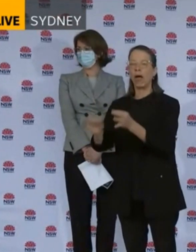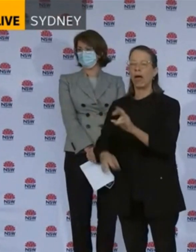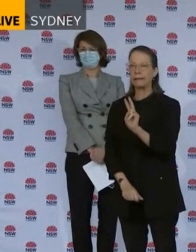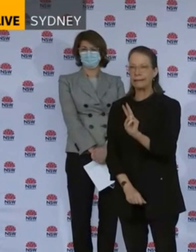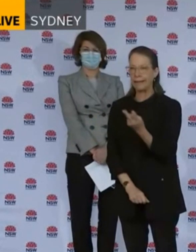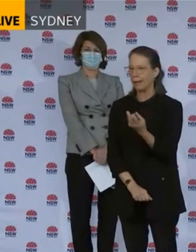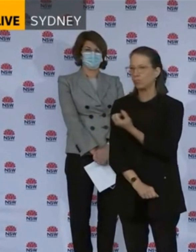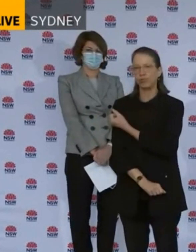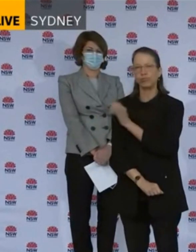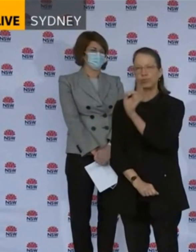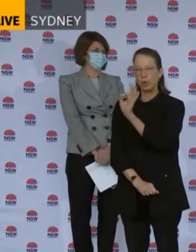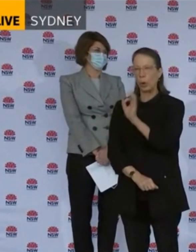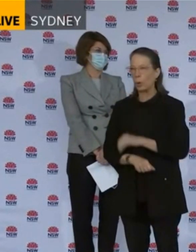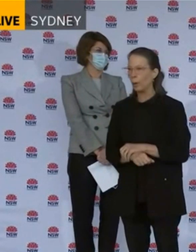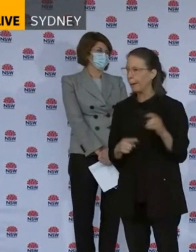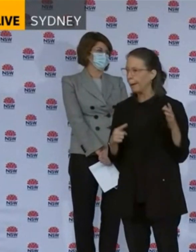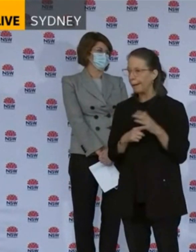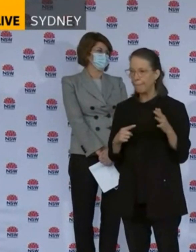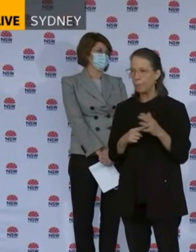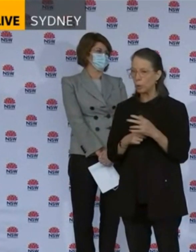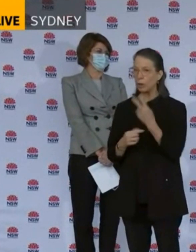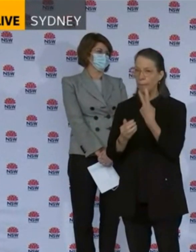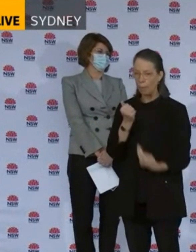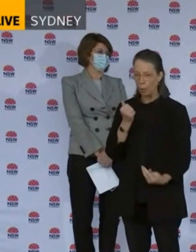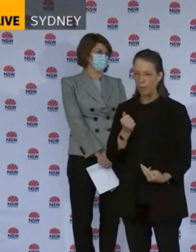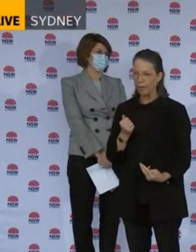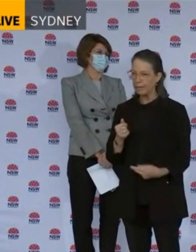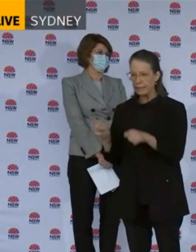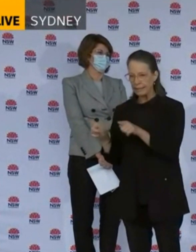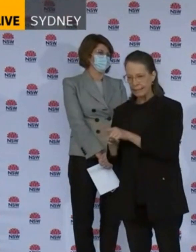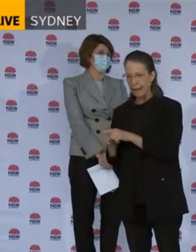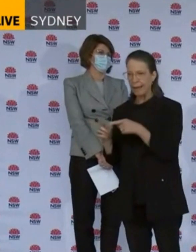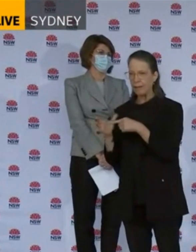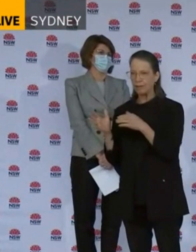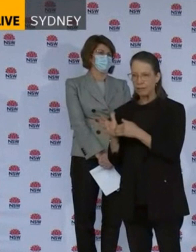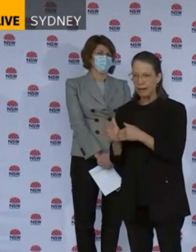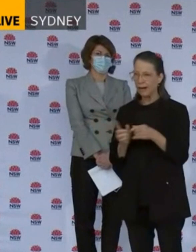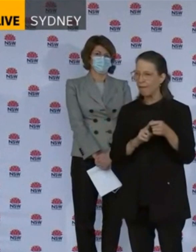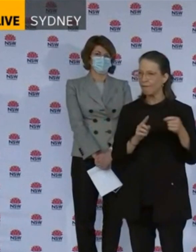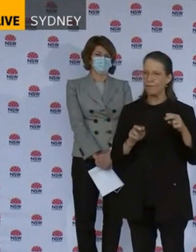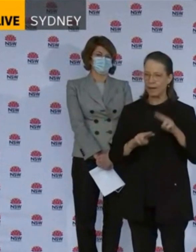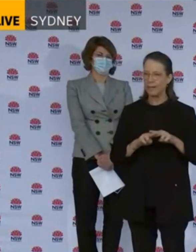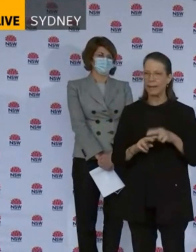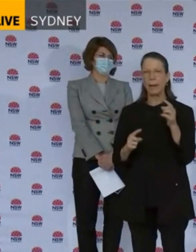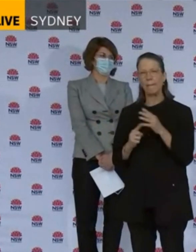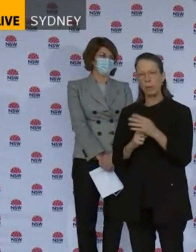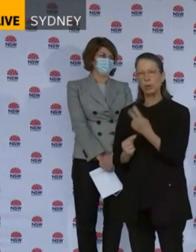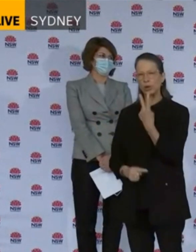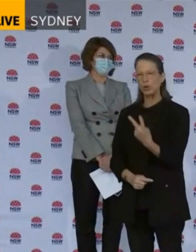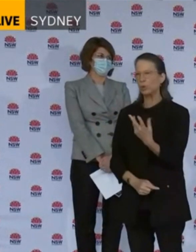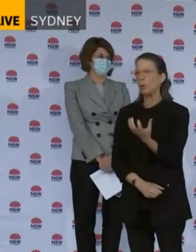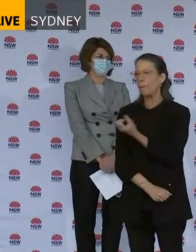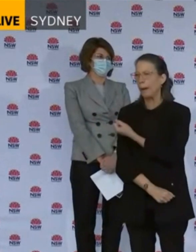that 2 doses of both vaccines give a lot of protection against severe COVID,